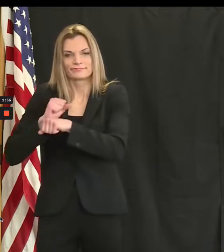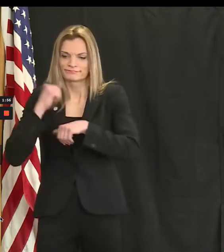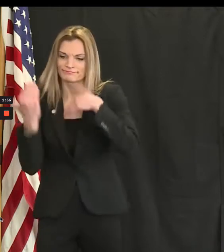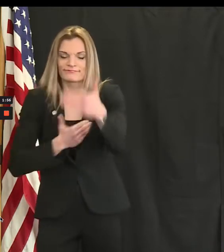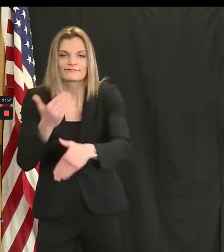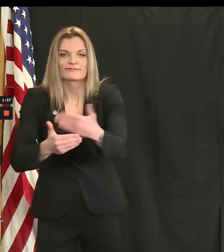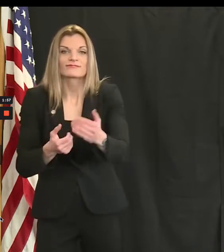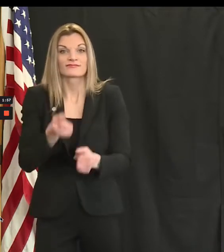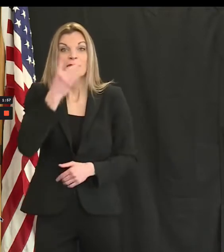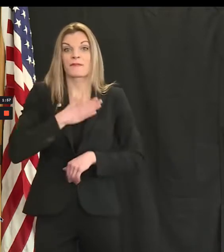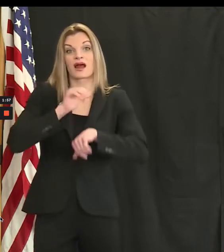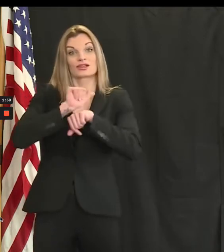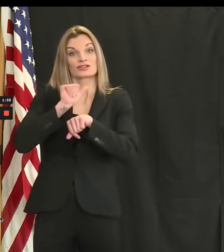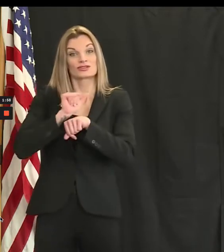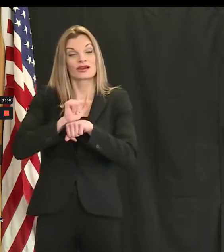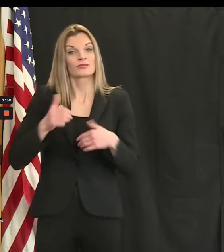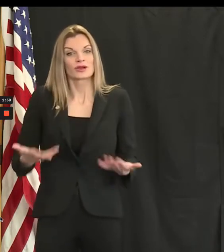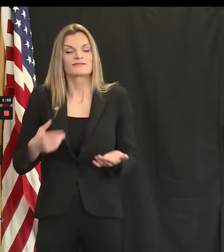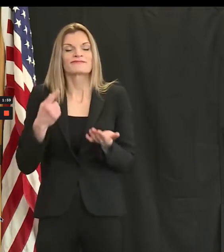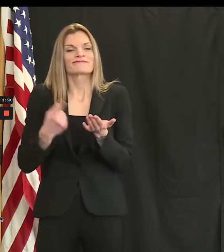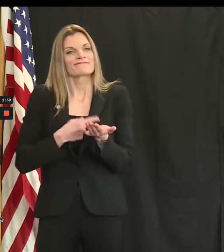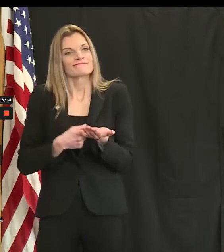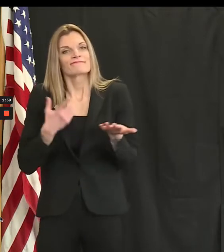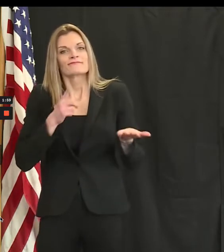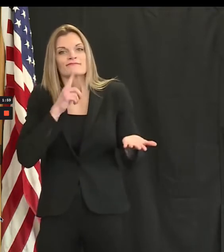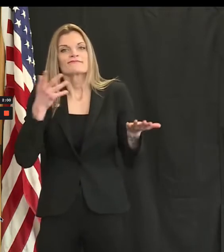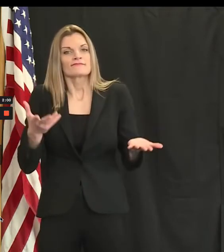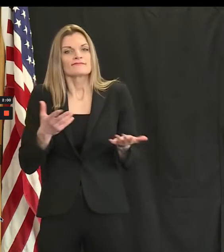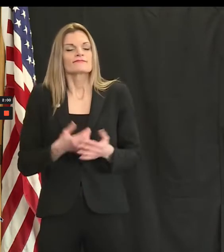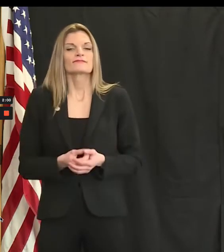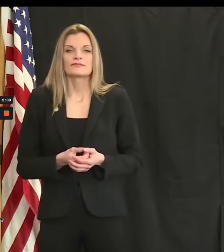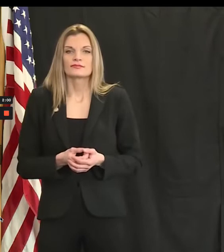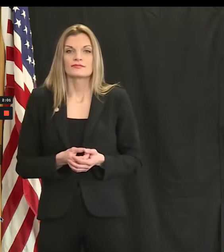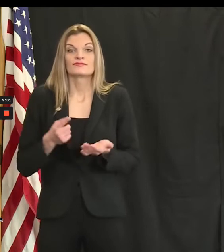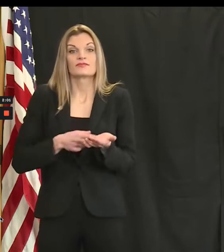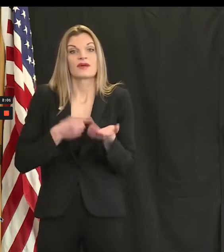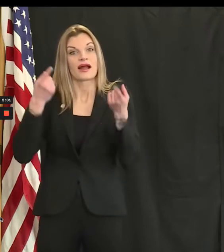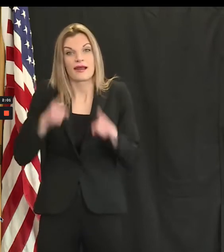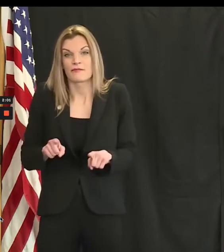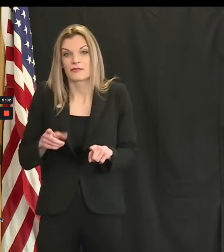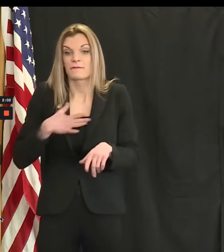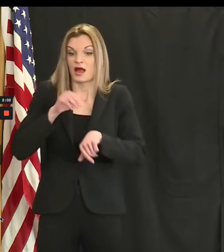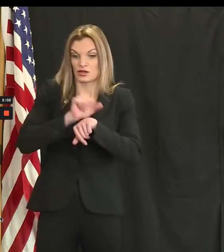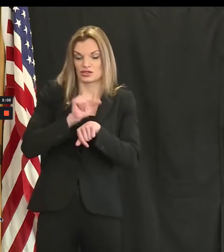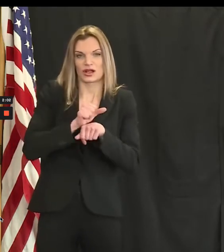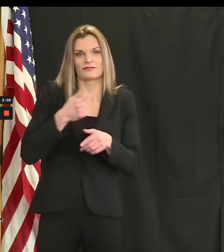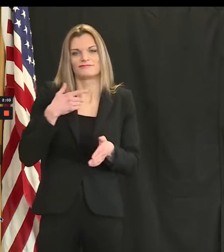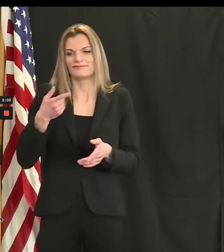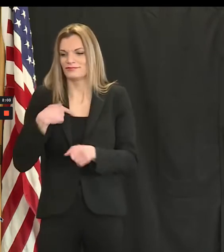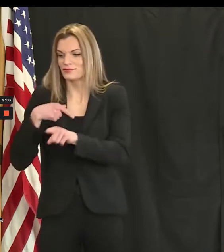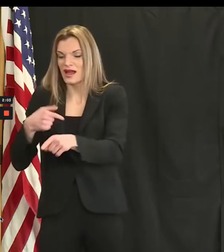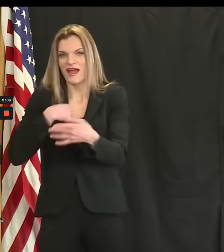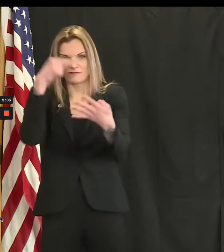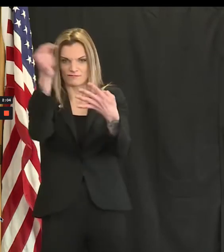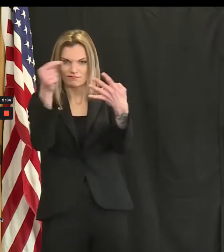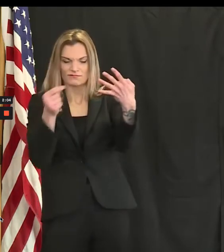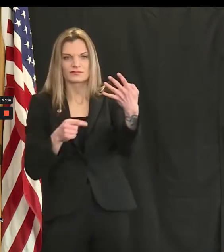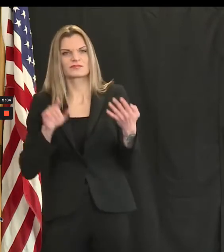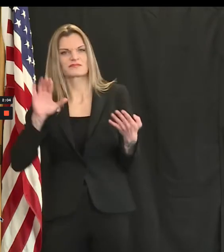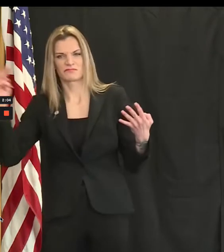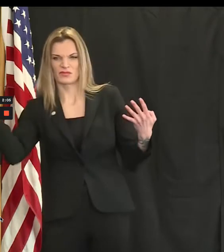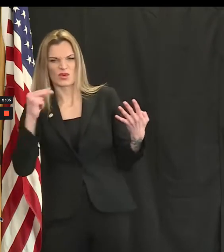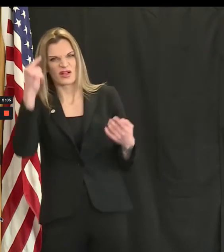am entrusted to play can sometimes create potential conflicts with other roles, or at least can give the appearance of